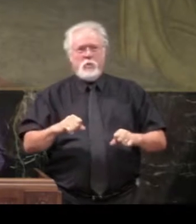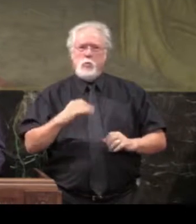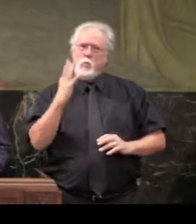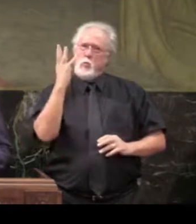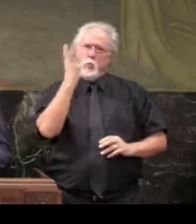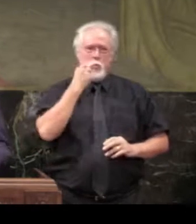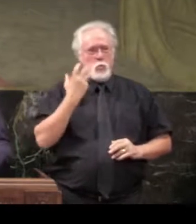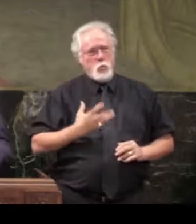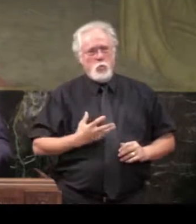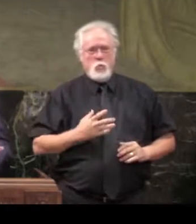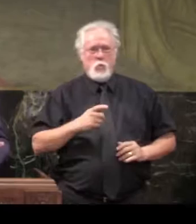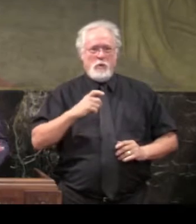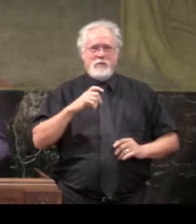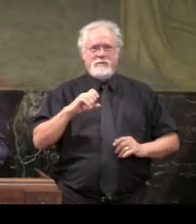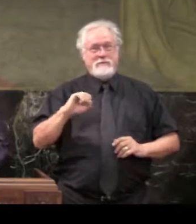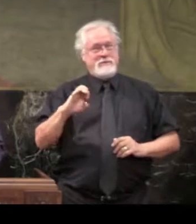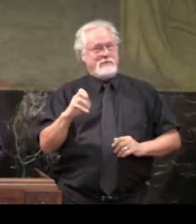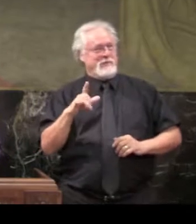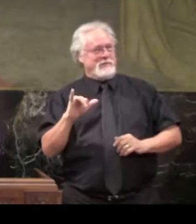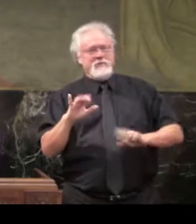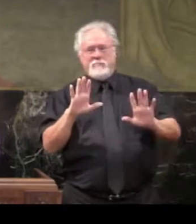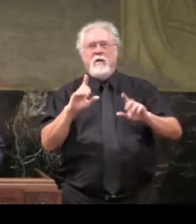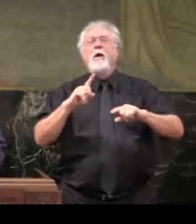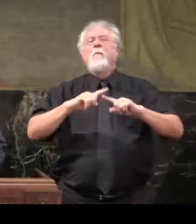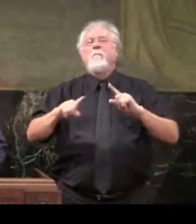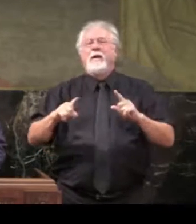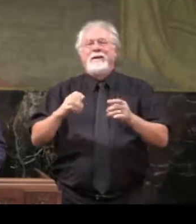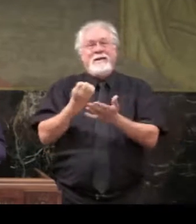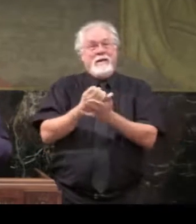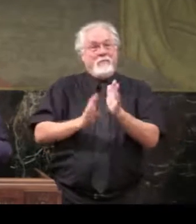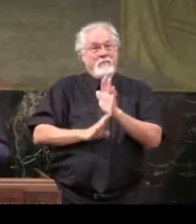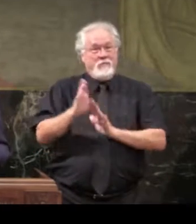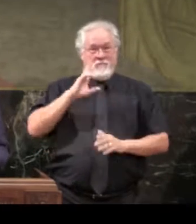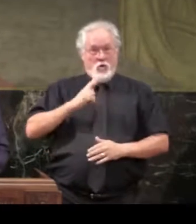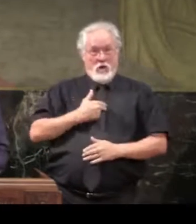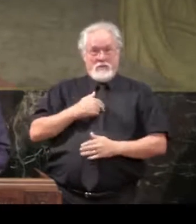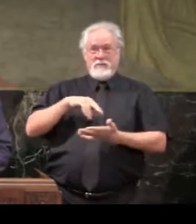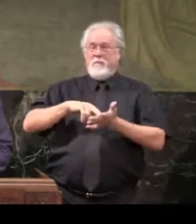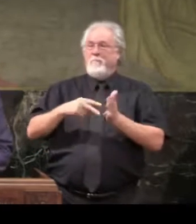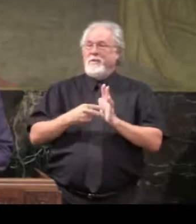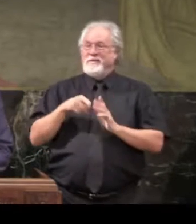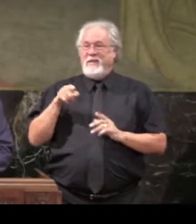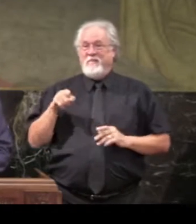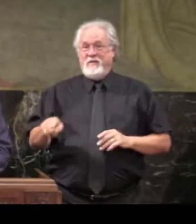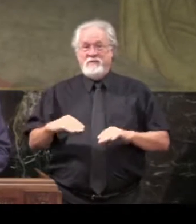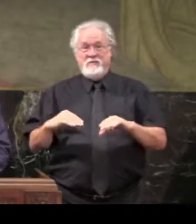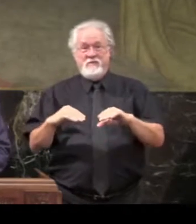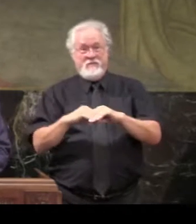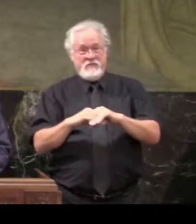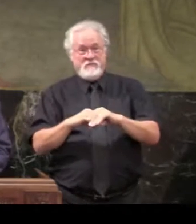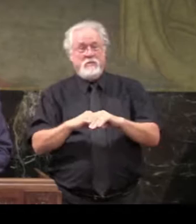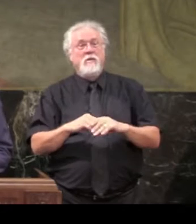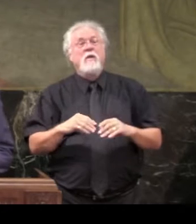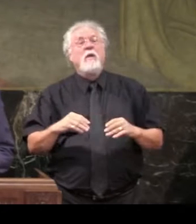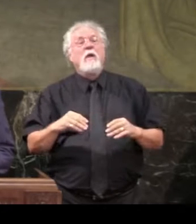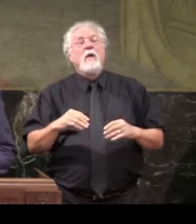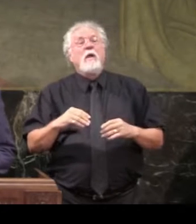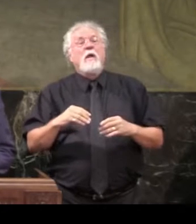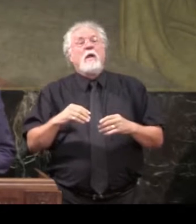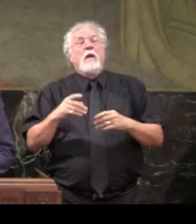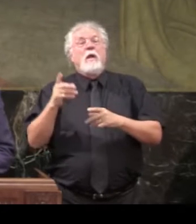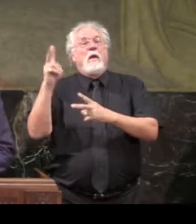sexy, but let me talk in plain economic development language. For us, that means that this investment is